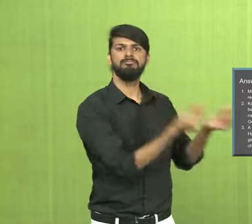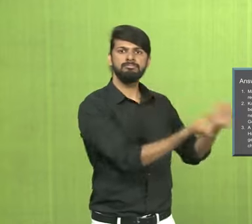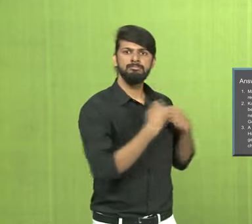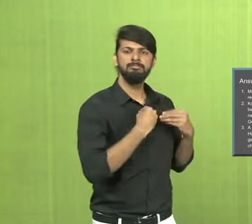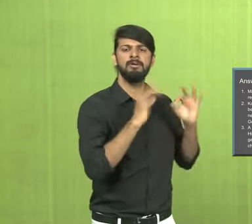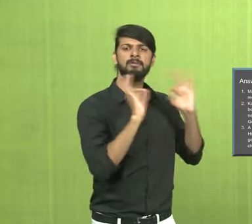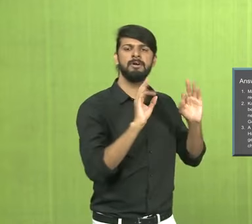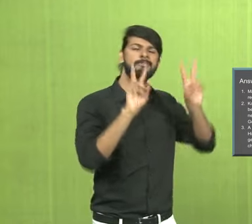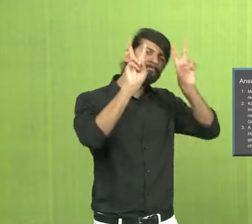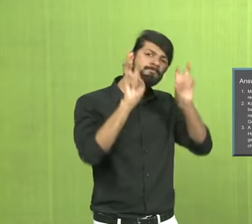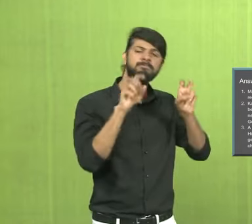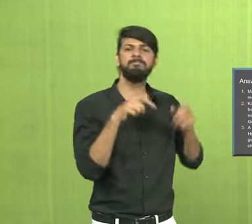Then also fertility symbols.